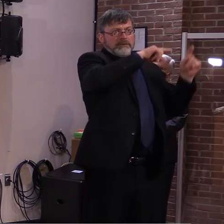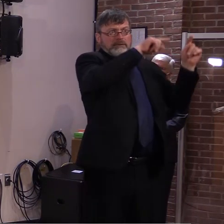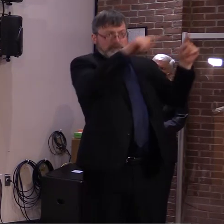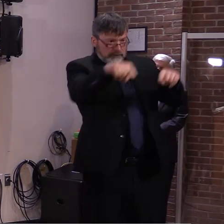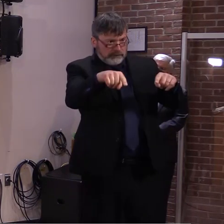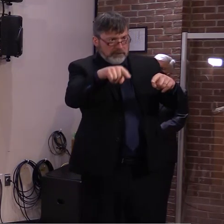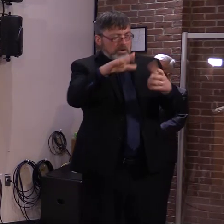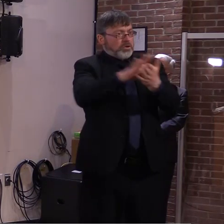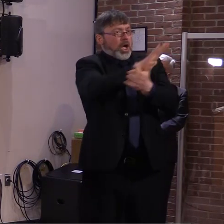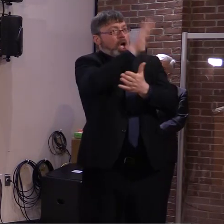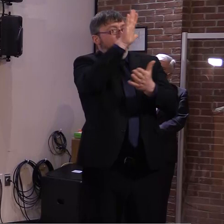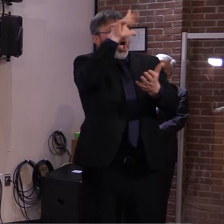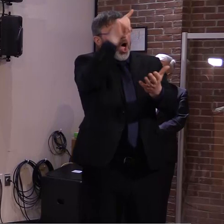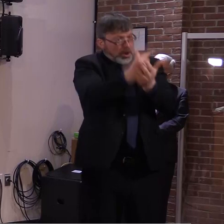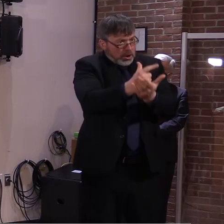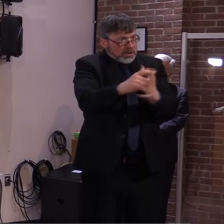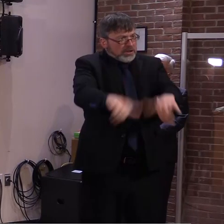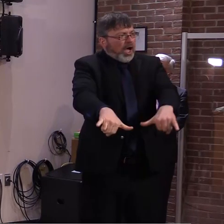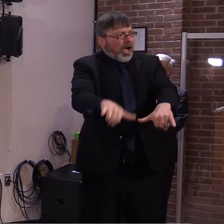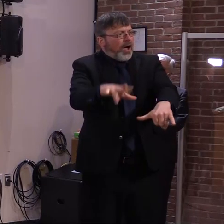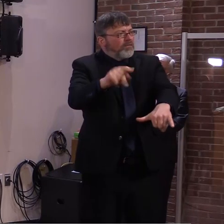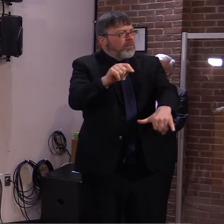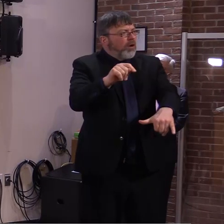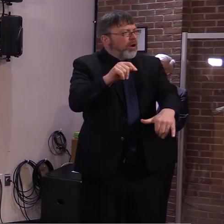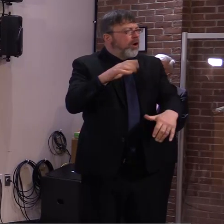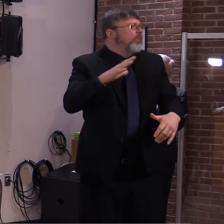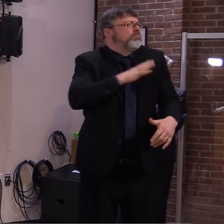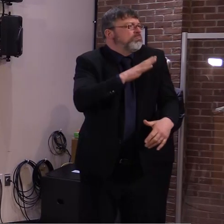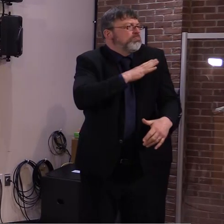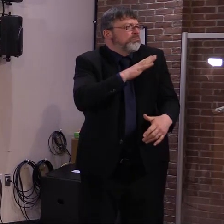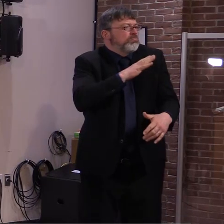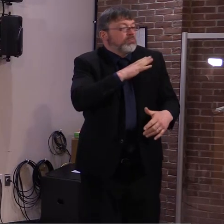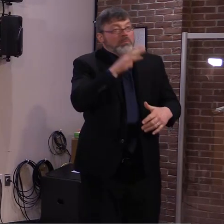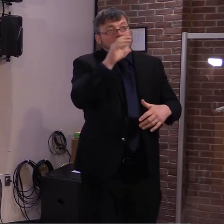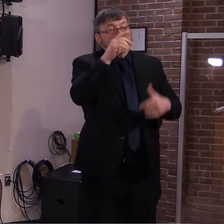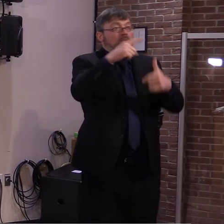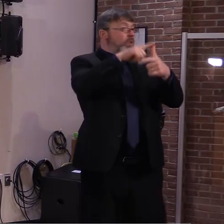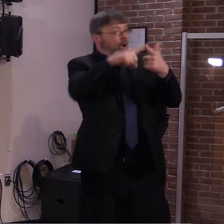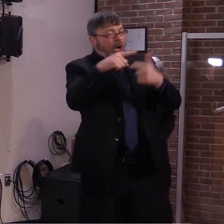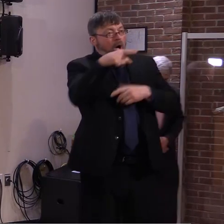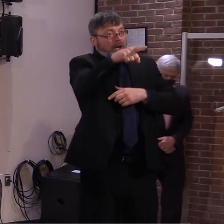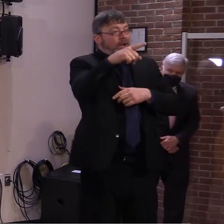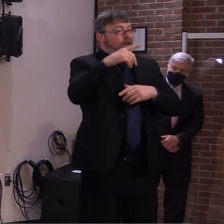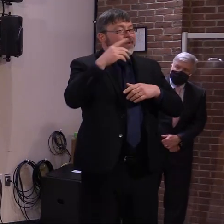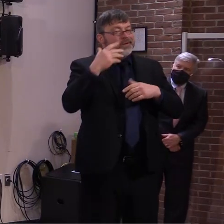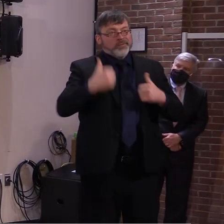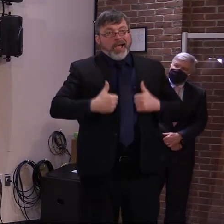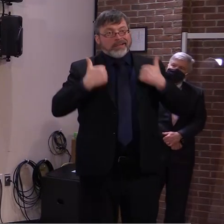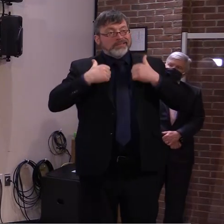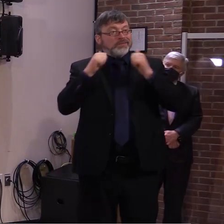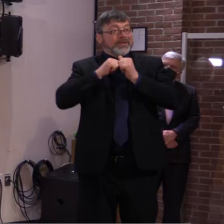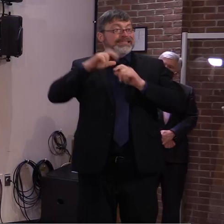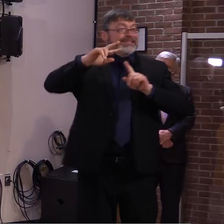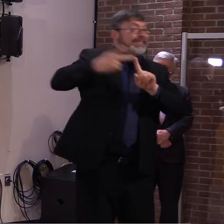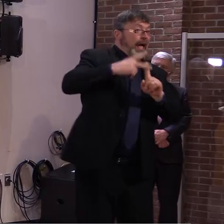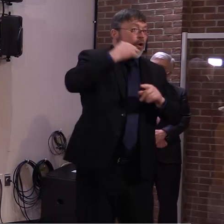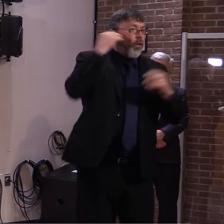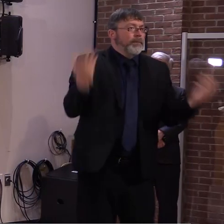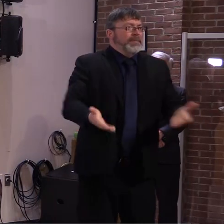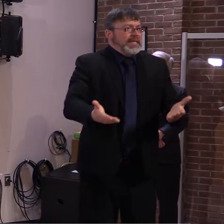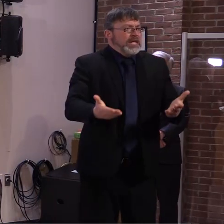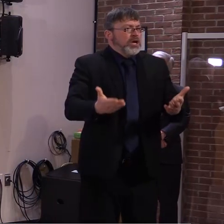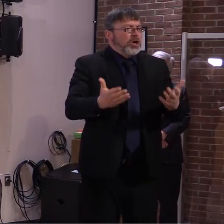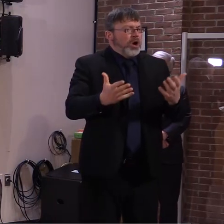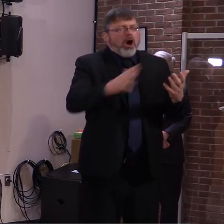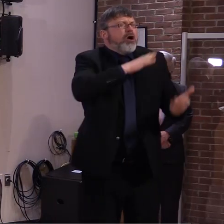state who have second homes here, who may have wintered in other areas of the country, and that we have